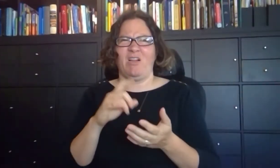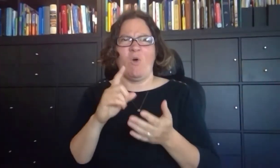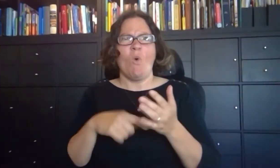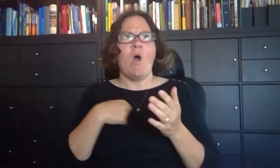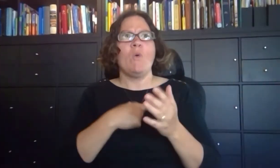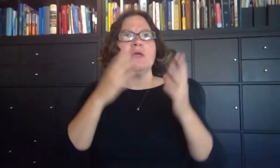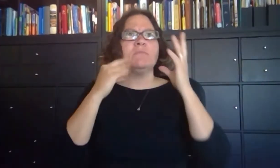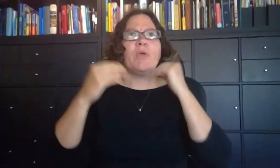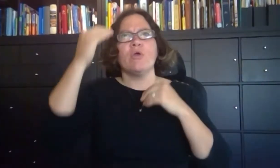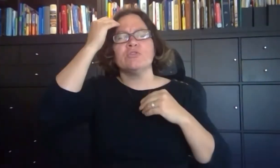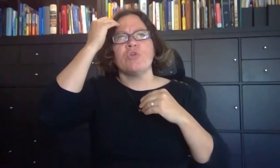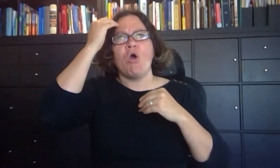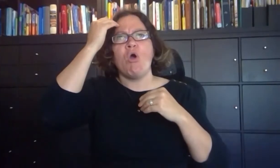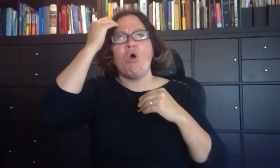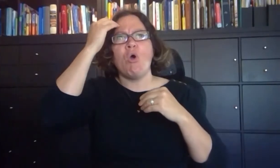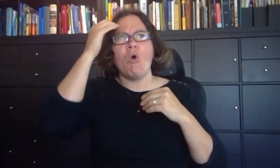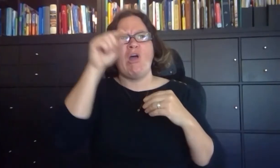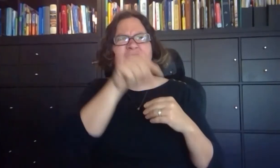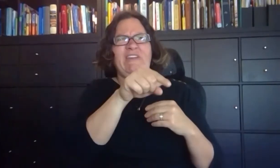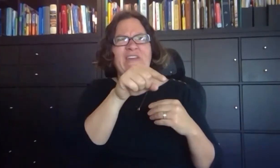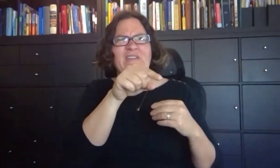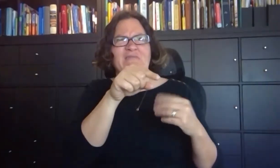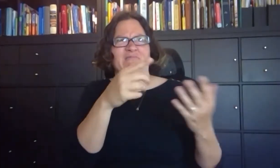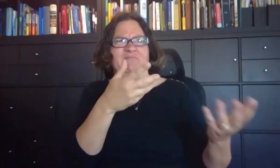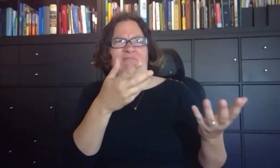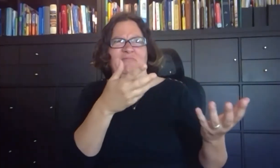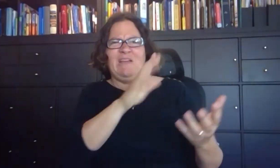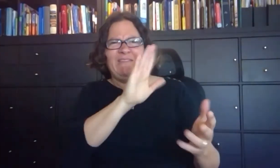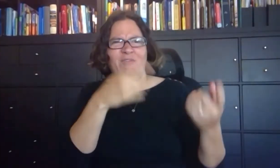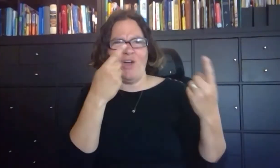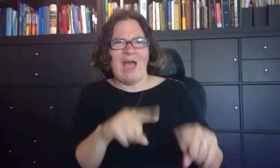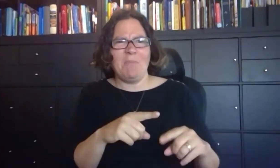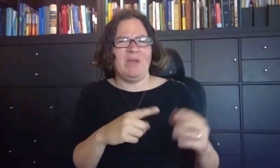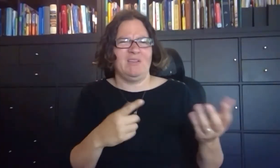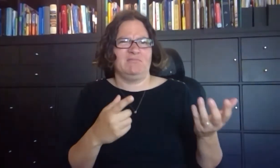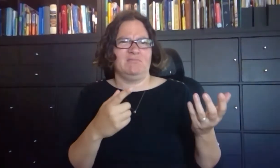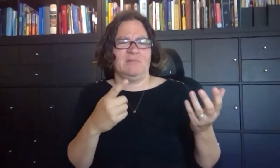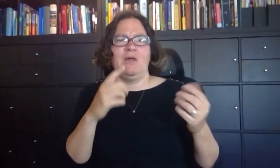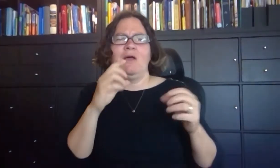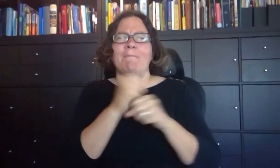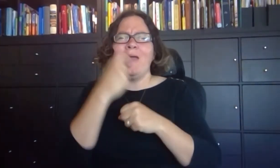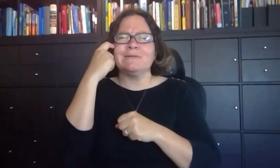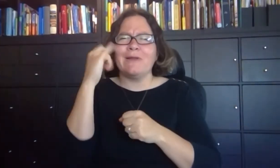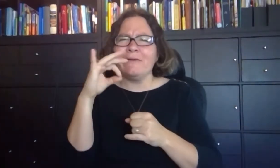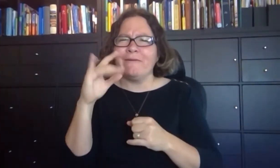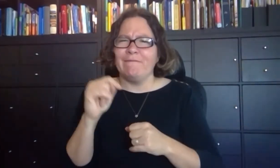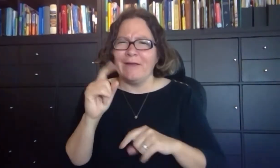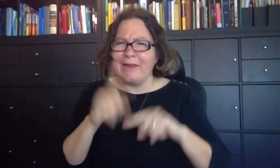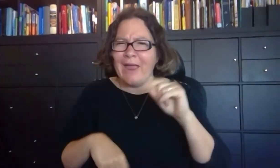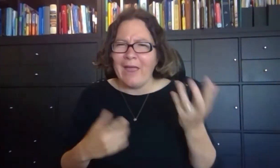on what we know and what we have experienced, and we limit